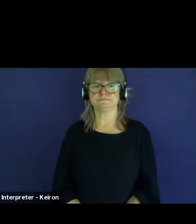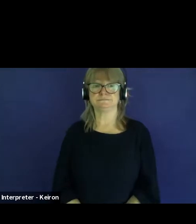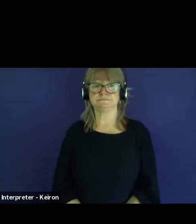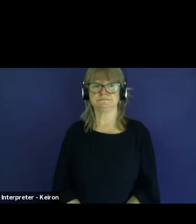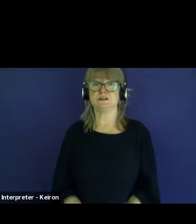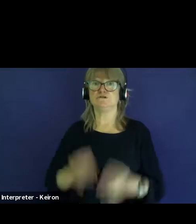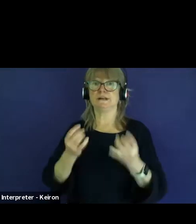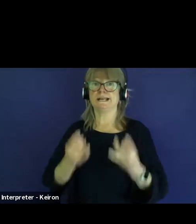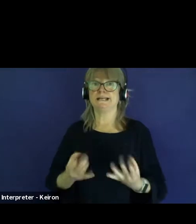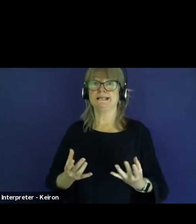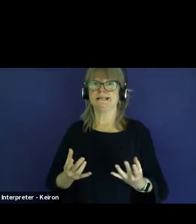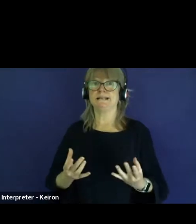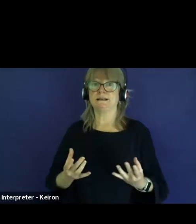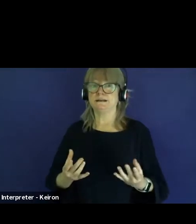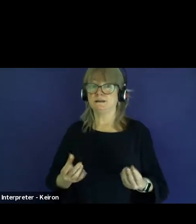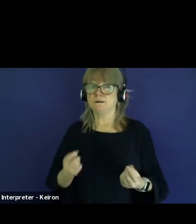Getting ready.